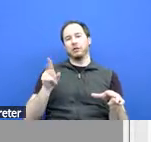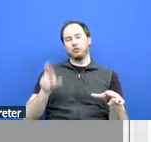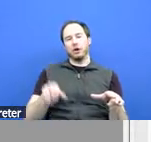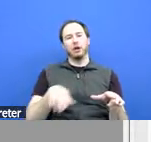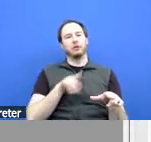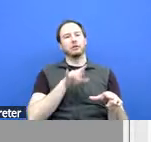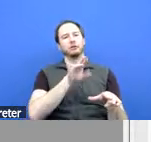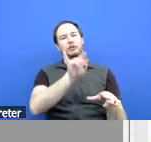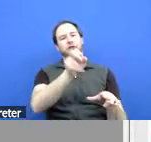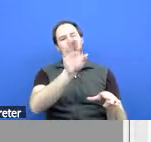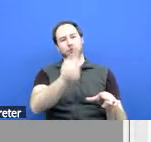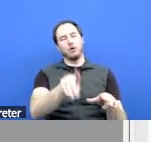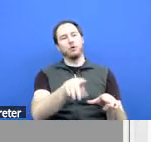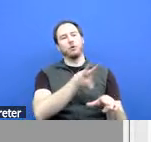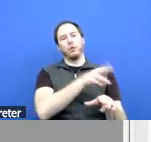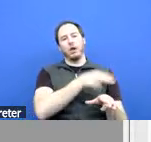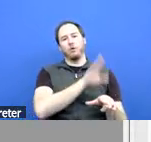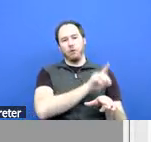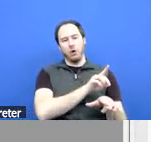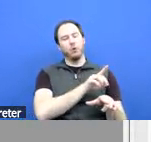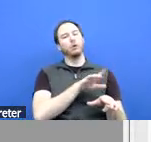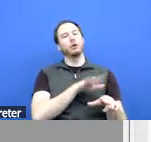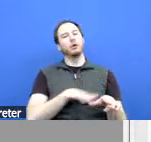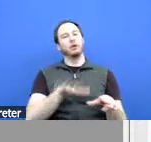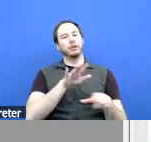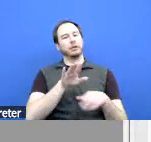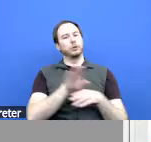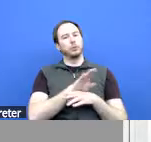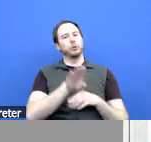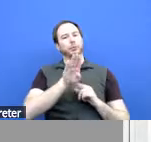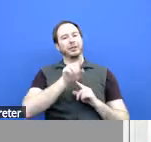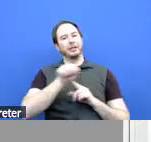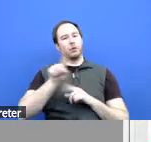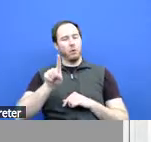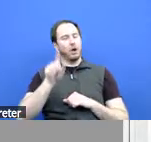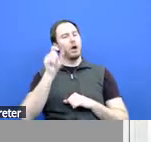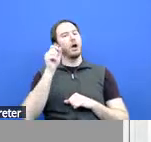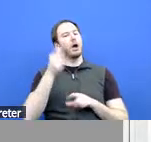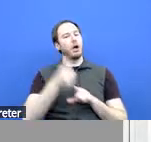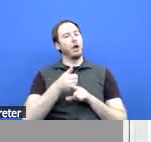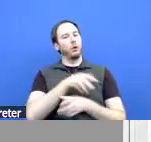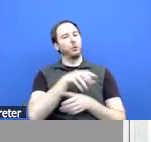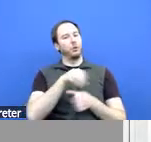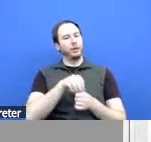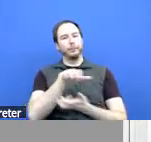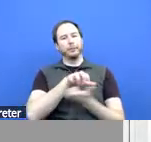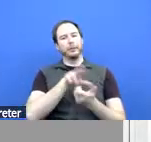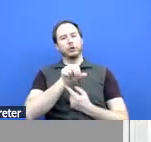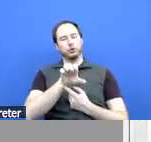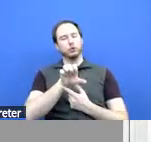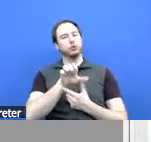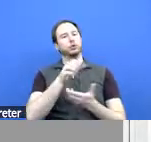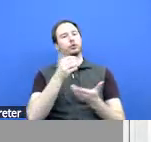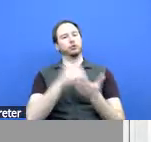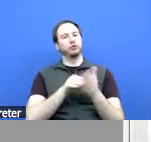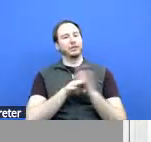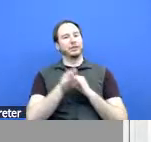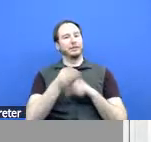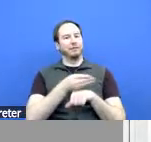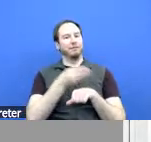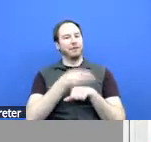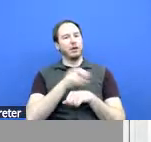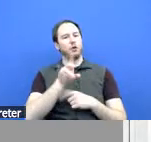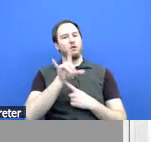West Henrietta Road. The property is zoned commercial B-1, and it is within the mixed-use redevelopment